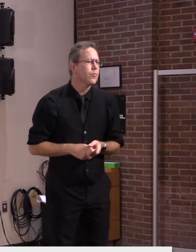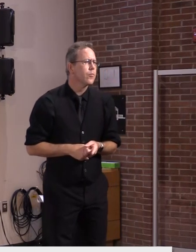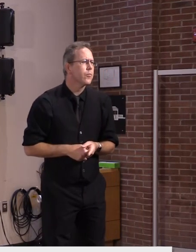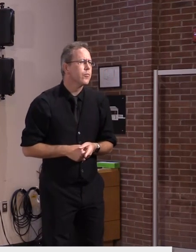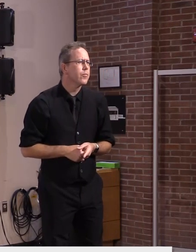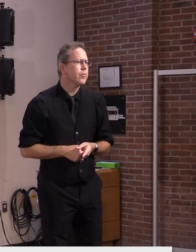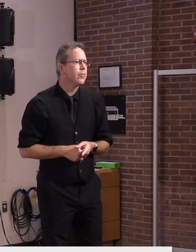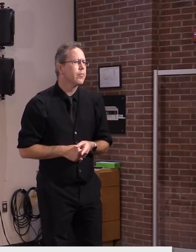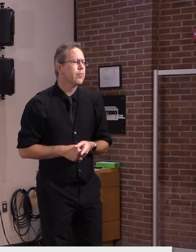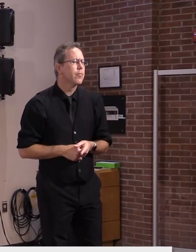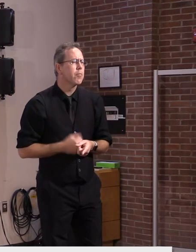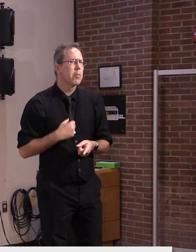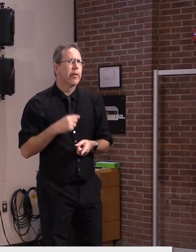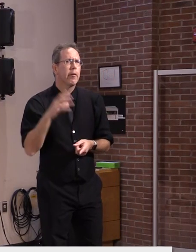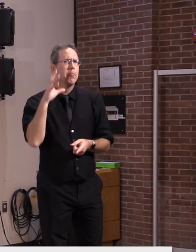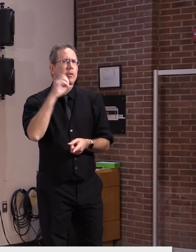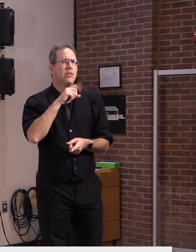clearly.